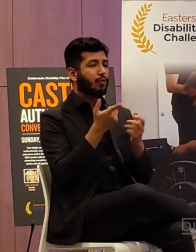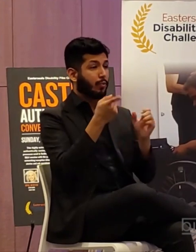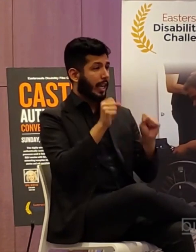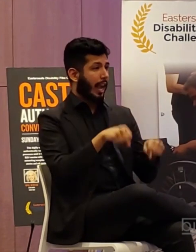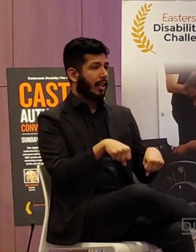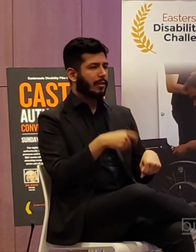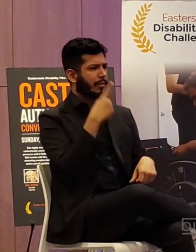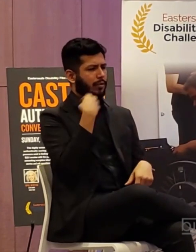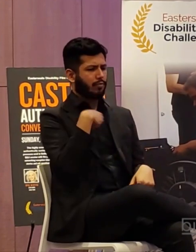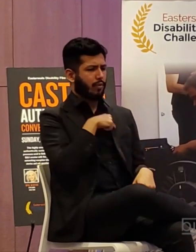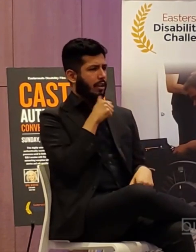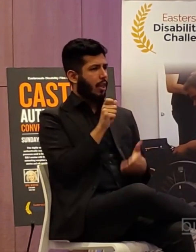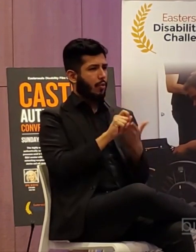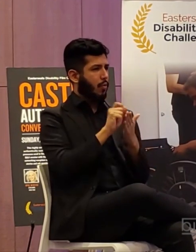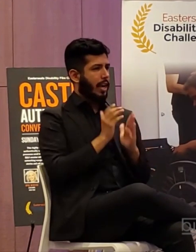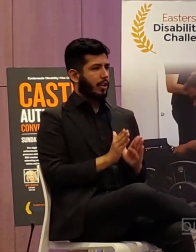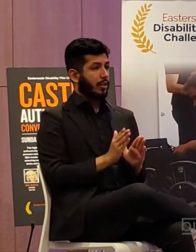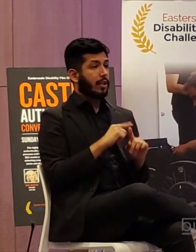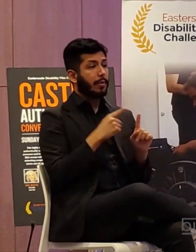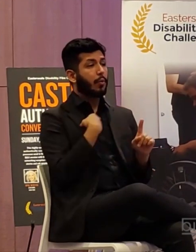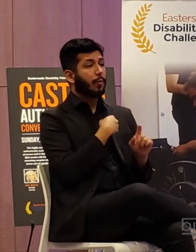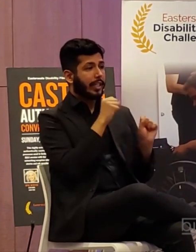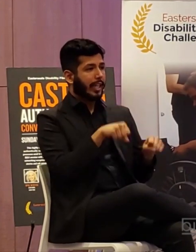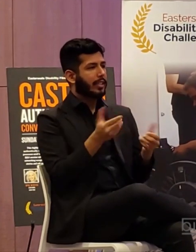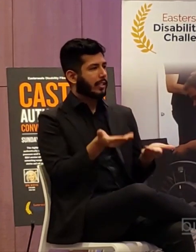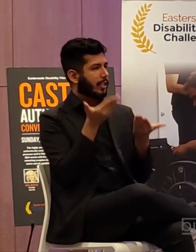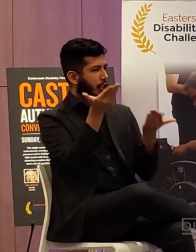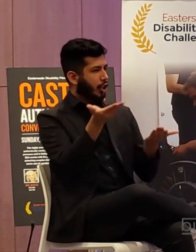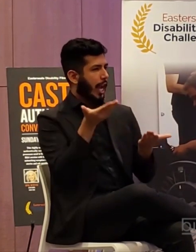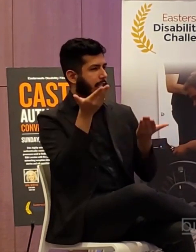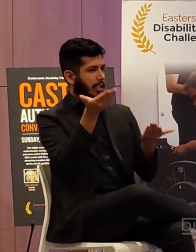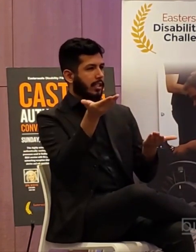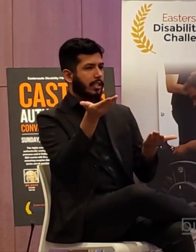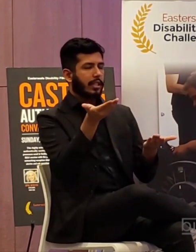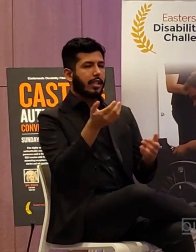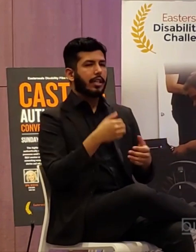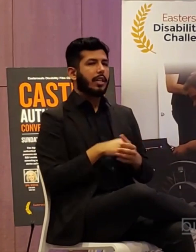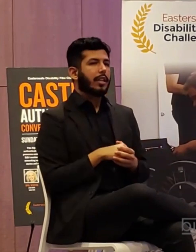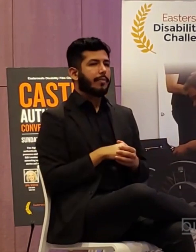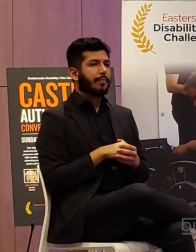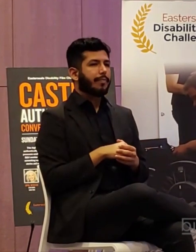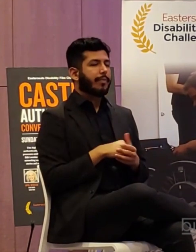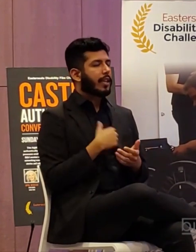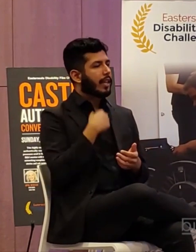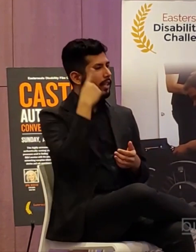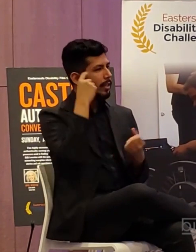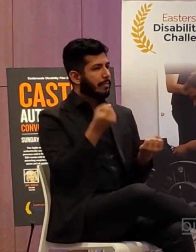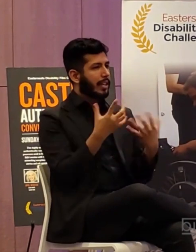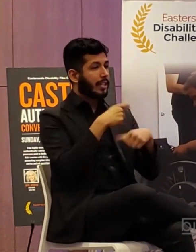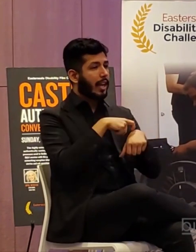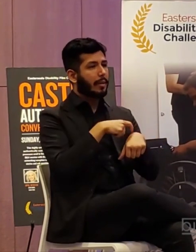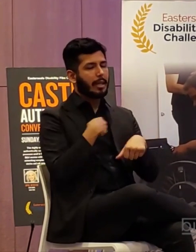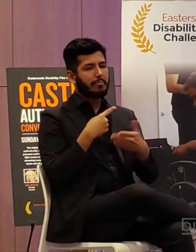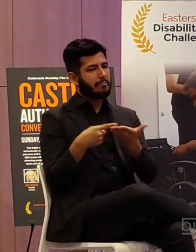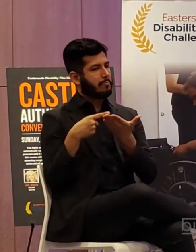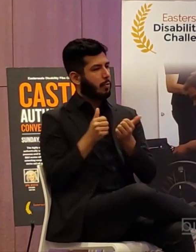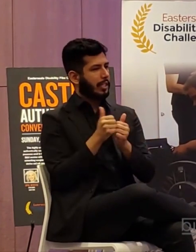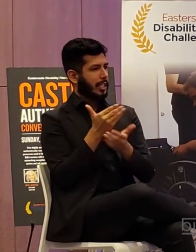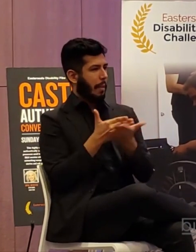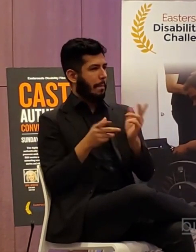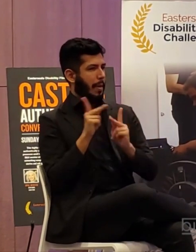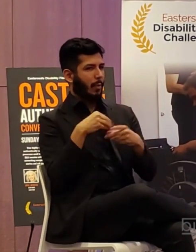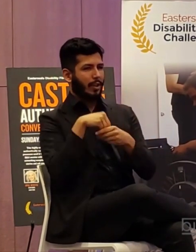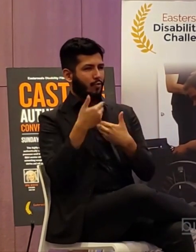not the writers, but we can suggest. There was and I think that a lot of times, and I've discussed this with a couple of people in the room already,